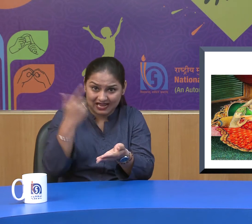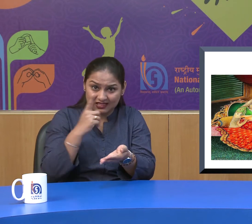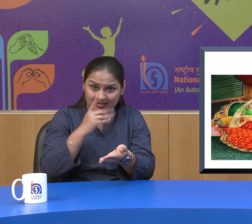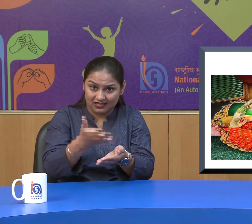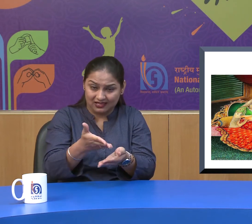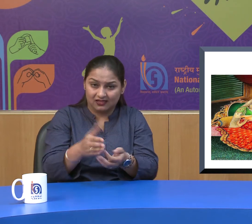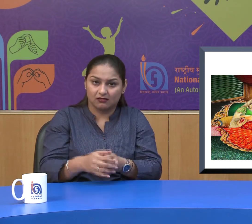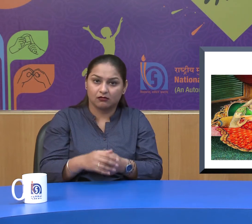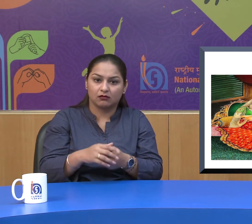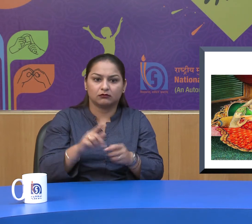became widows